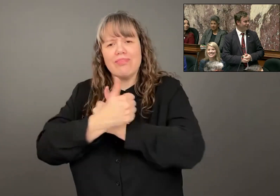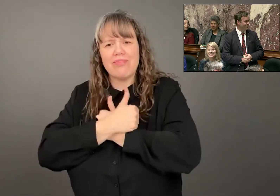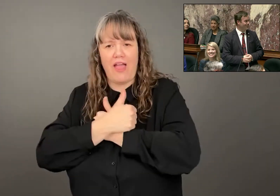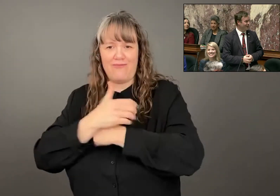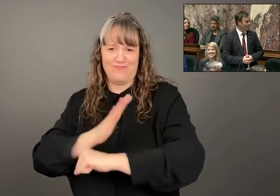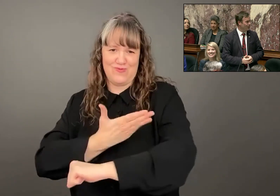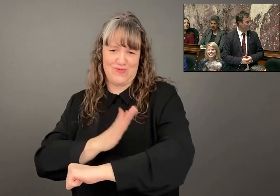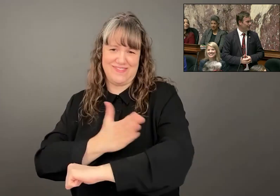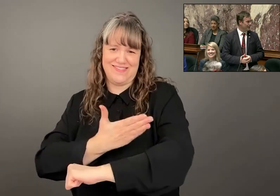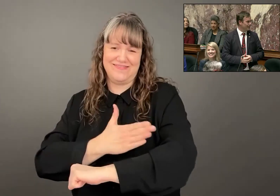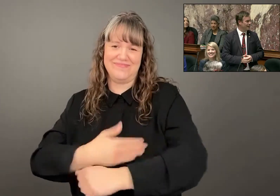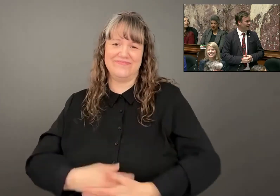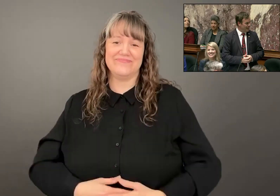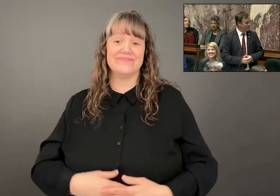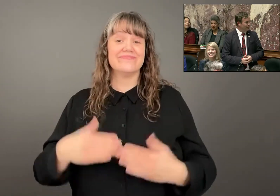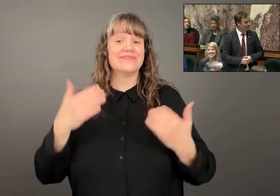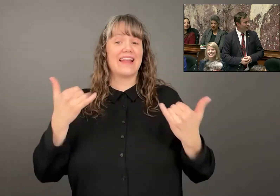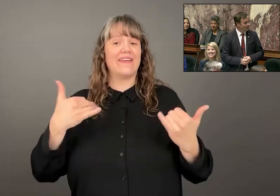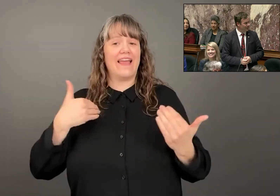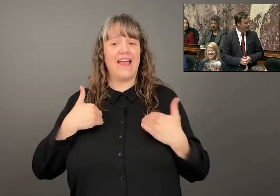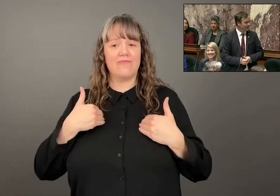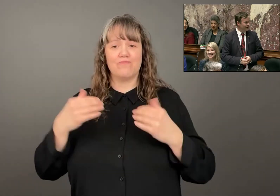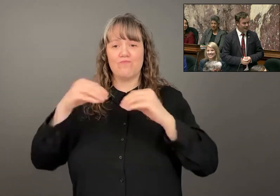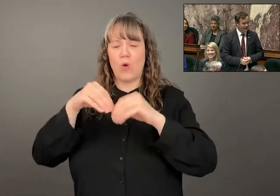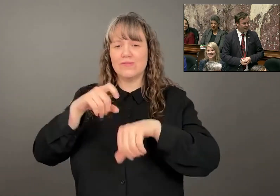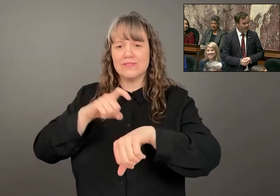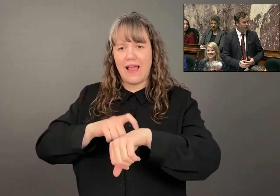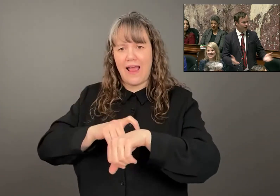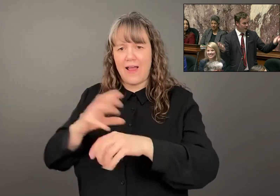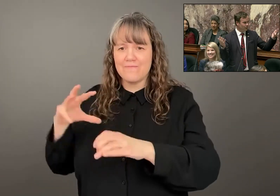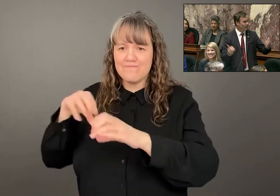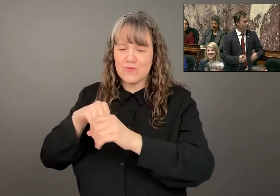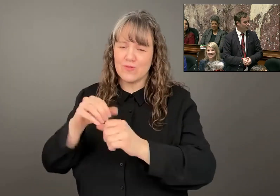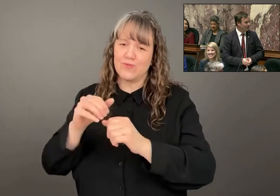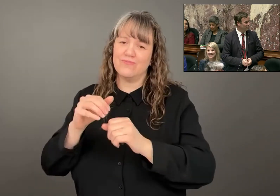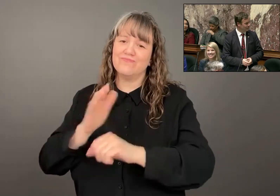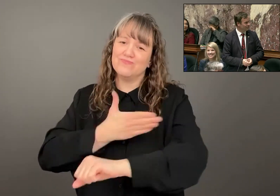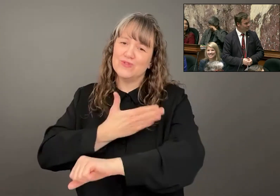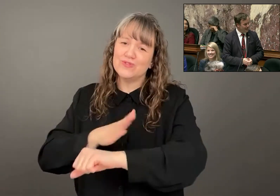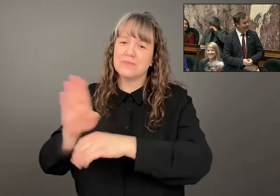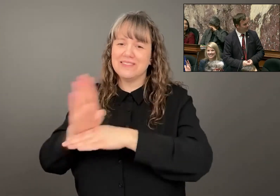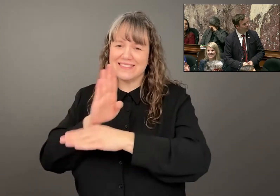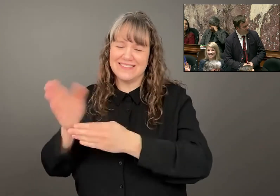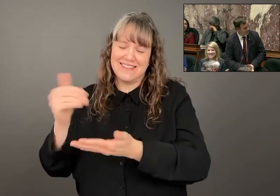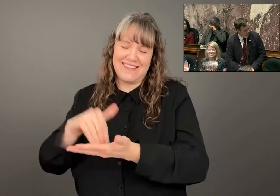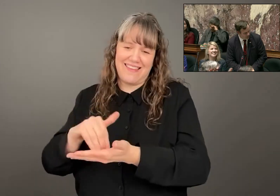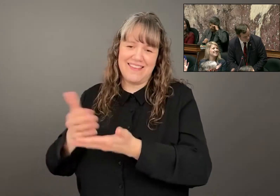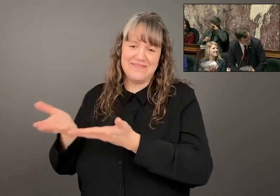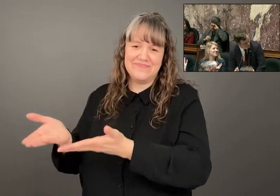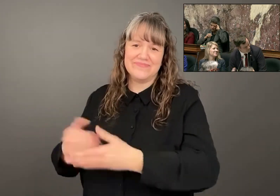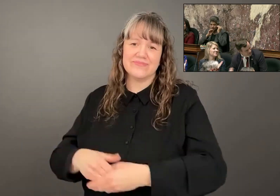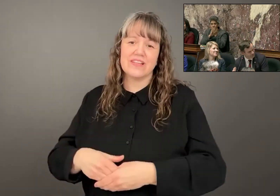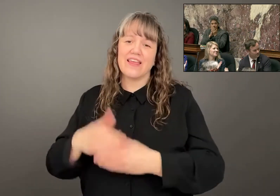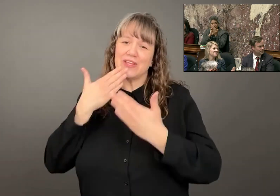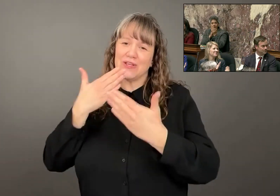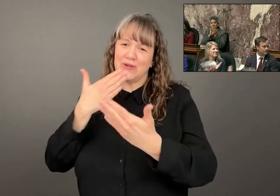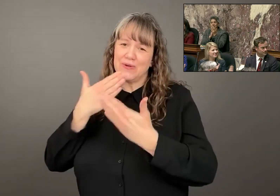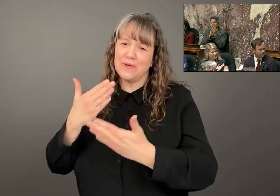music industry once more, but I miss him around this place every day, and I just want everyone to welcome him back. Welcome back, Bob.